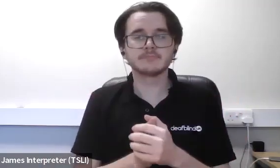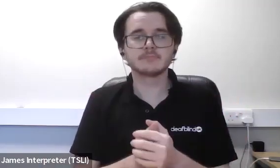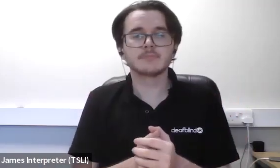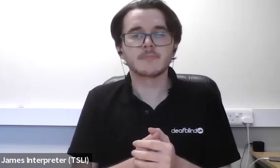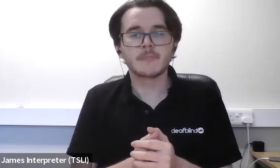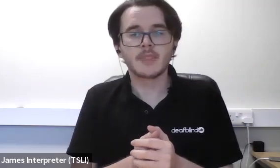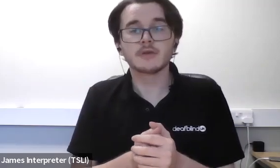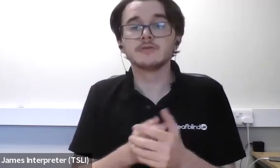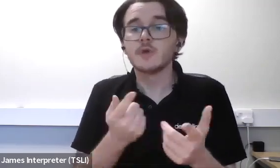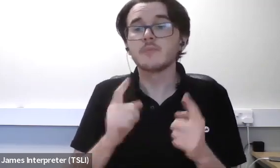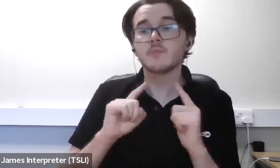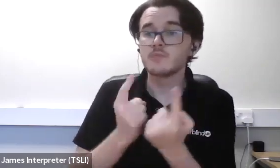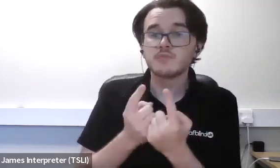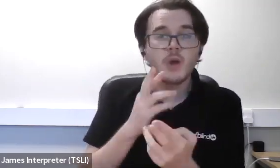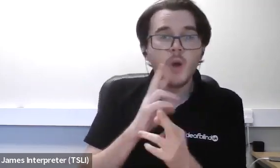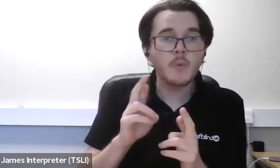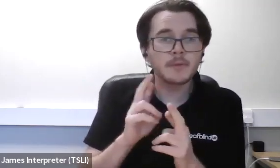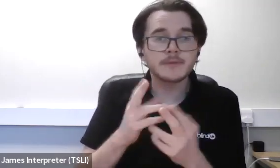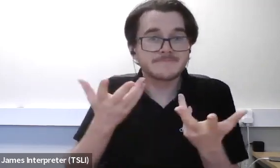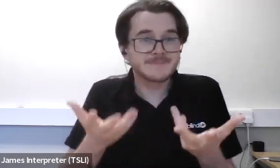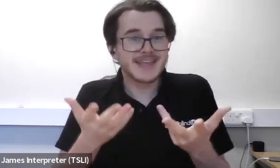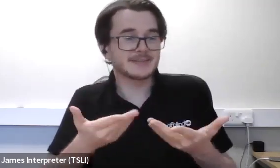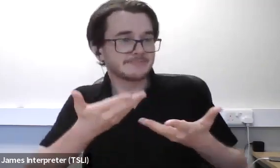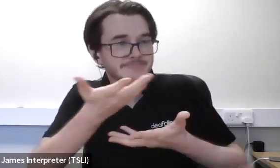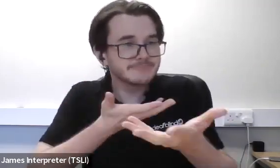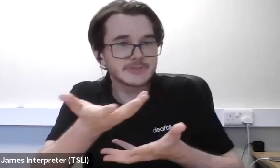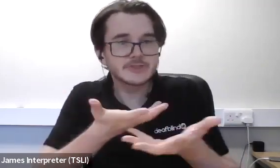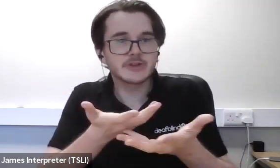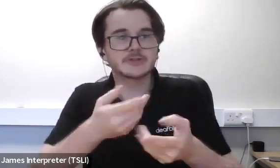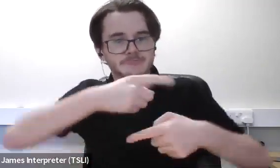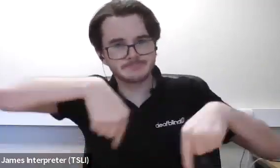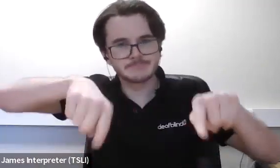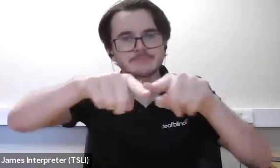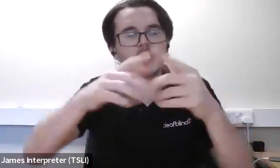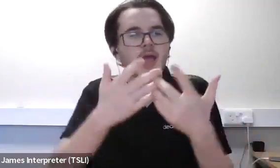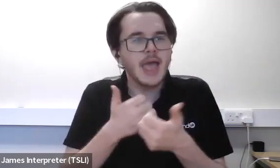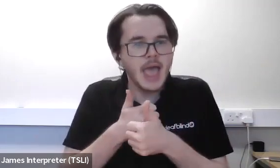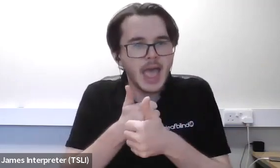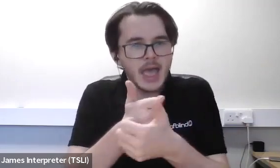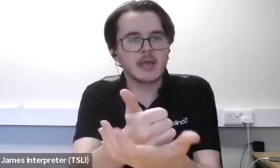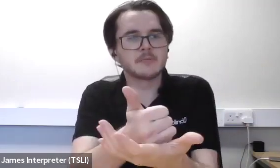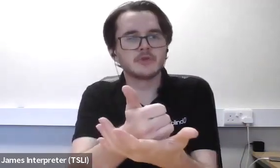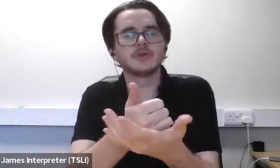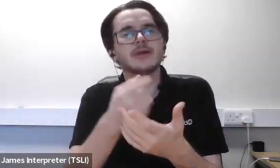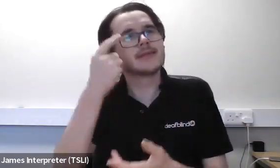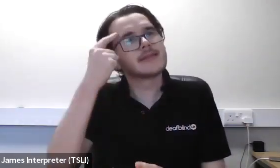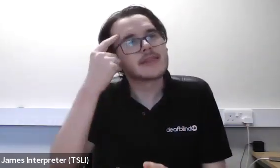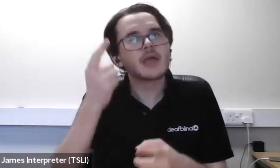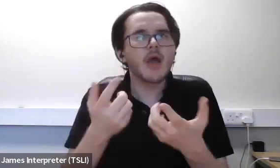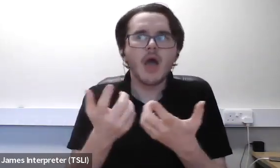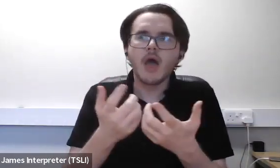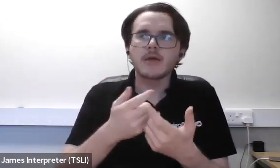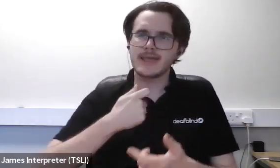So we're hoping that today's discussion will help you all to think about what you can do